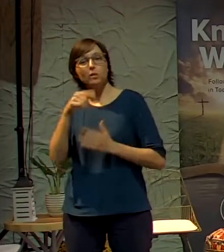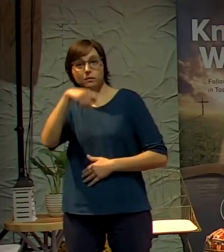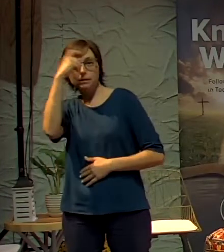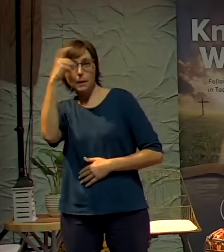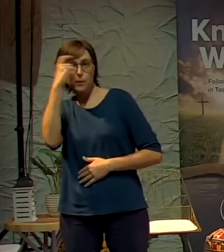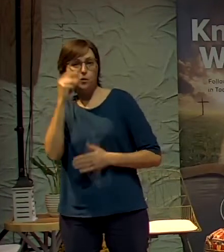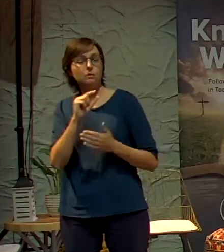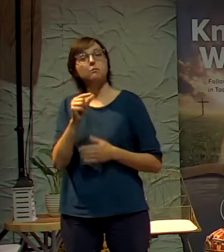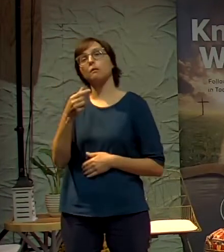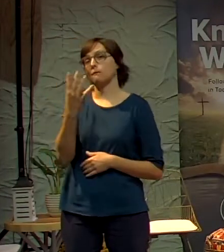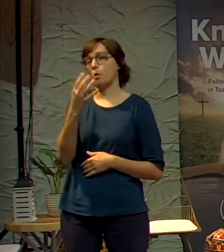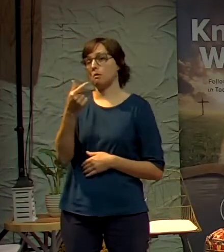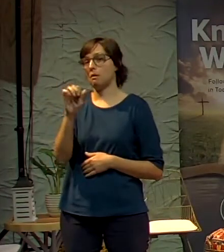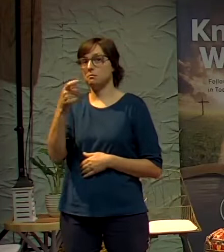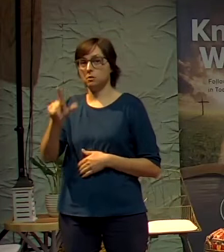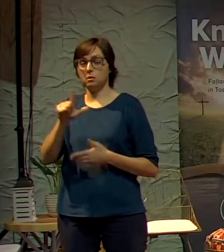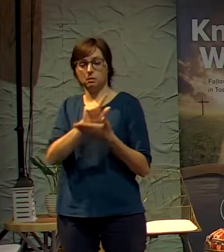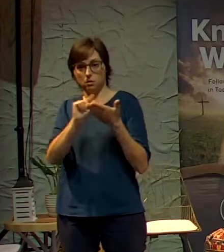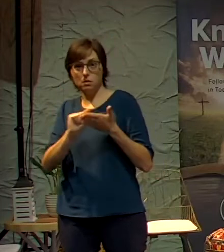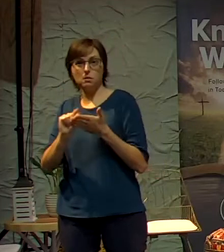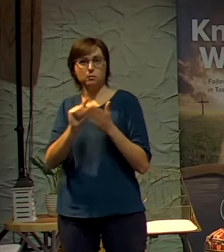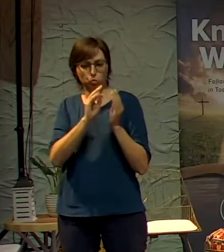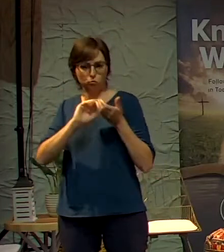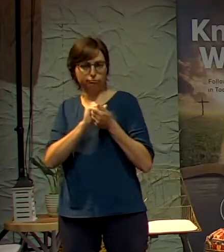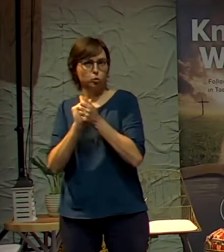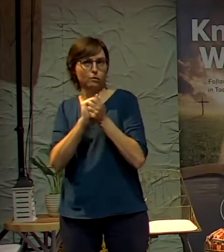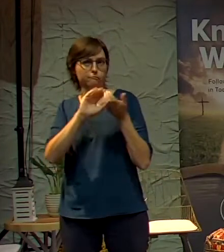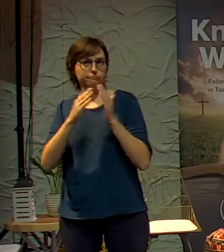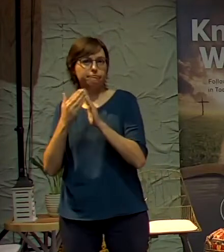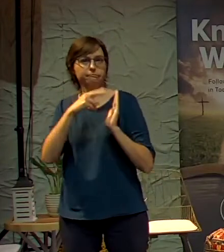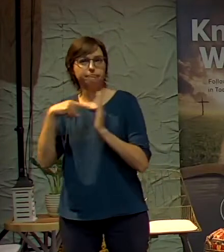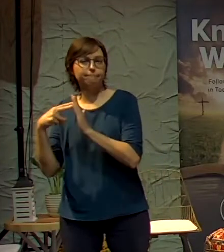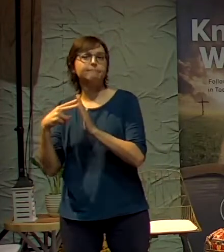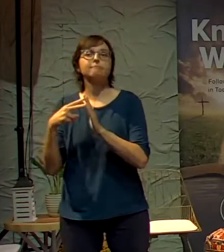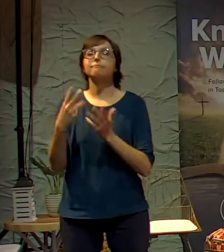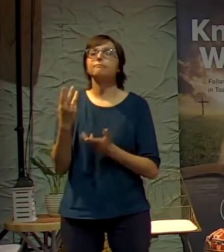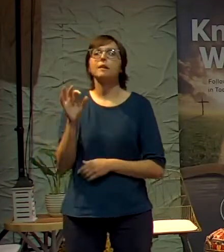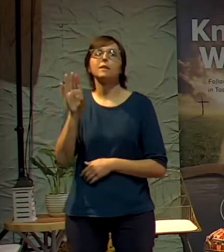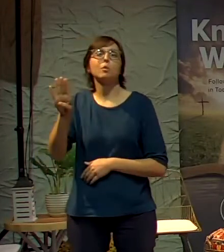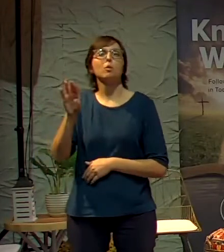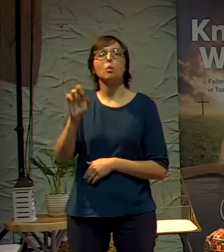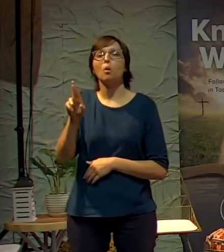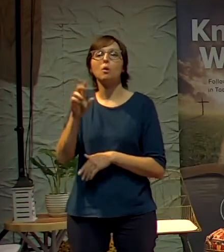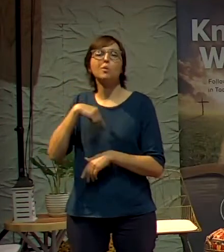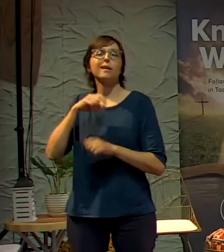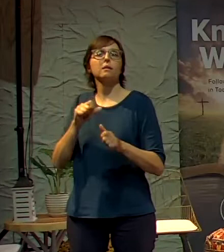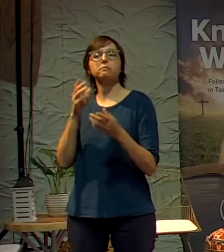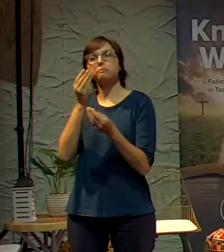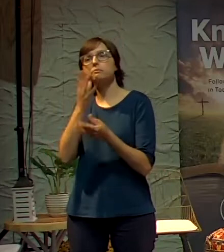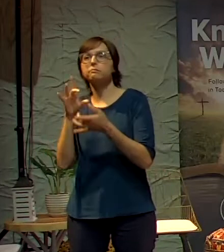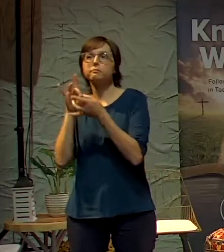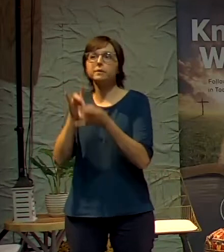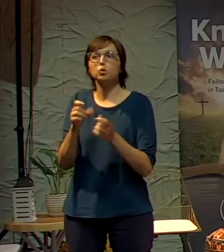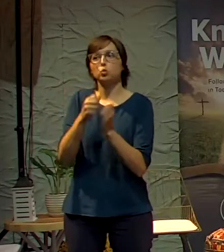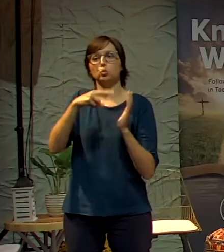four gospels together as a community. There's a reading plan, by the way, if you want to go on Facebook or just ask anybody, we'll connect you to the reading plan, which means as a